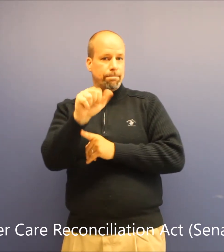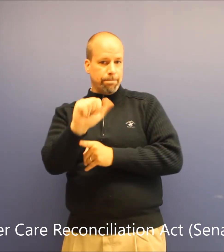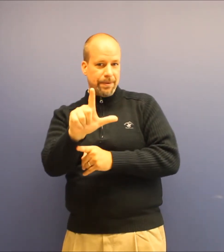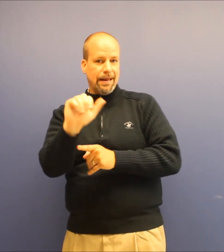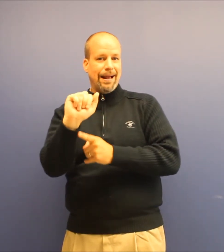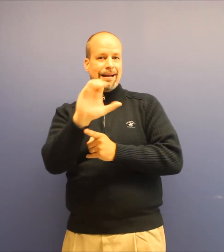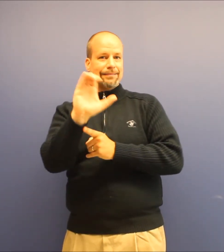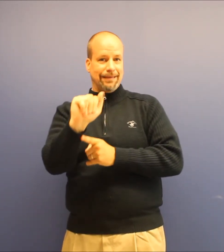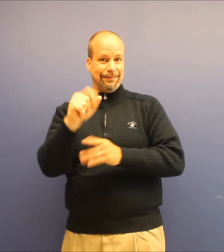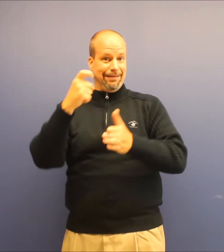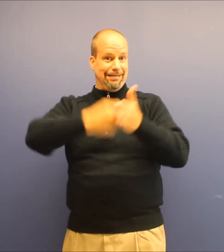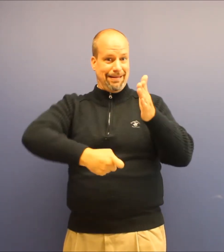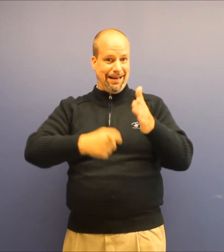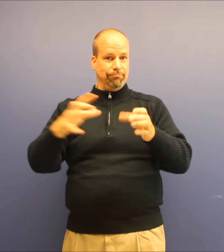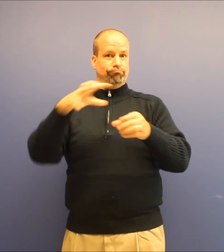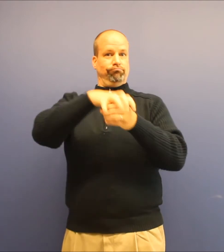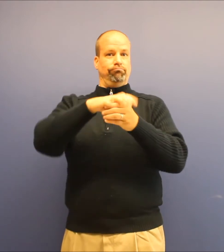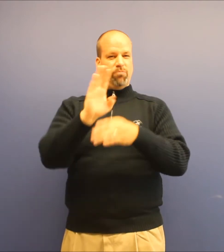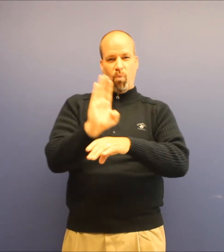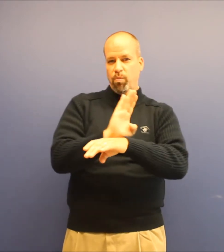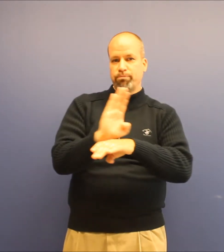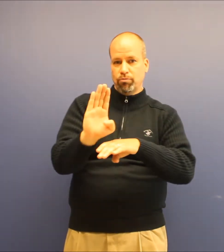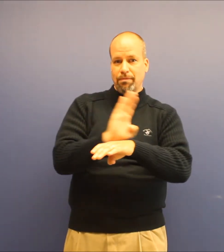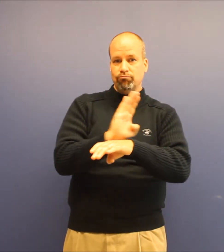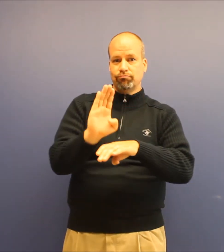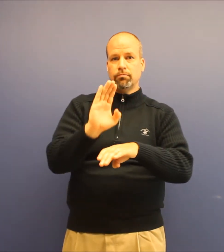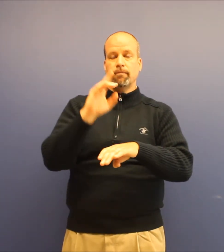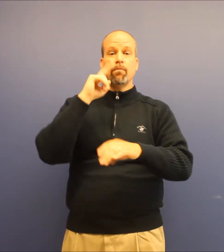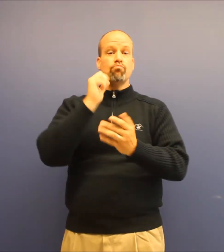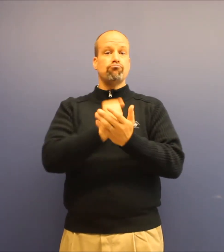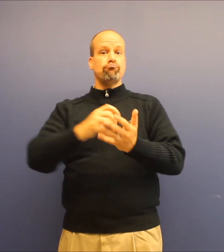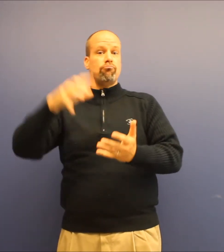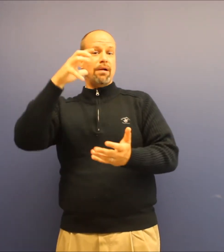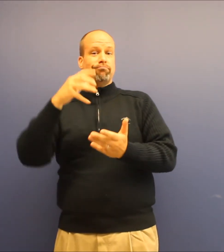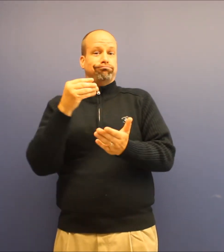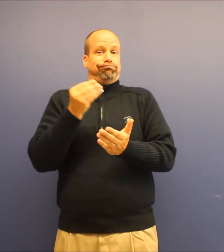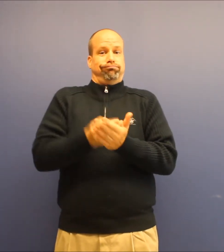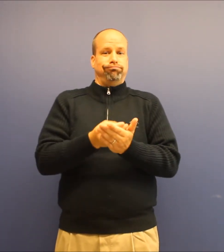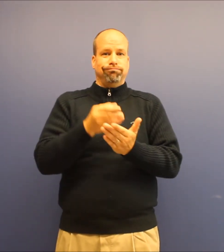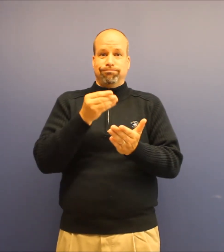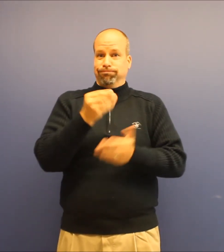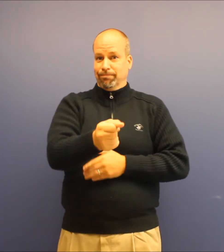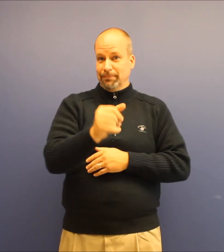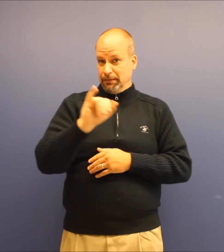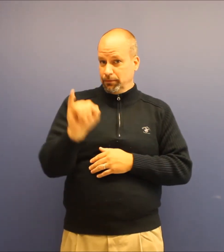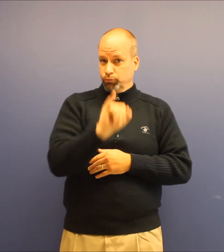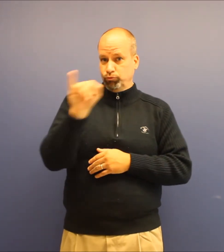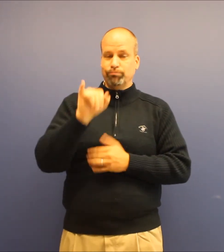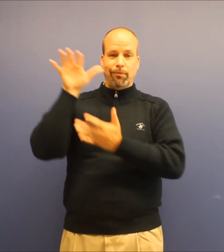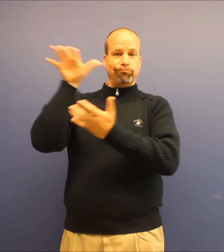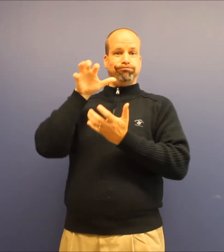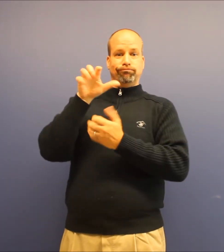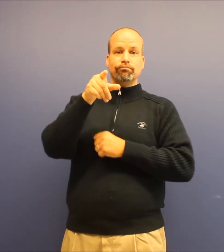It would repeal ACA taxes on corporations and the wealthy that pay for insurance